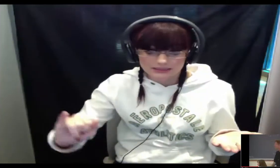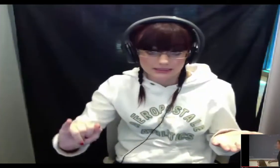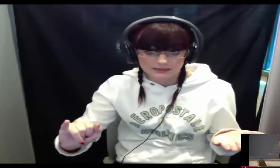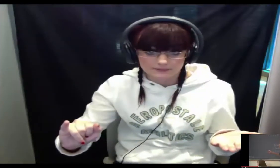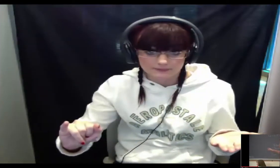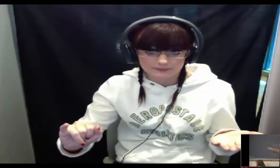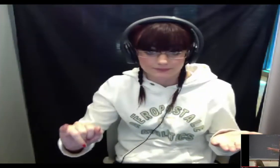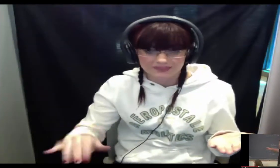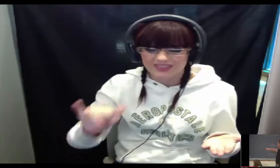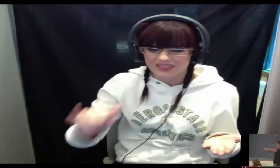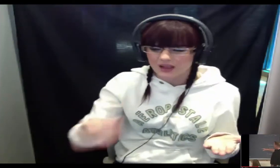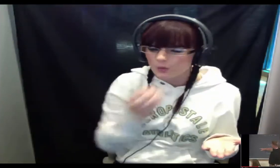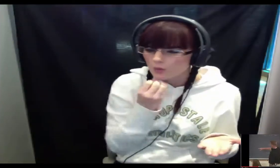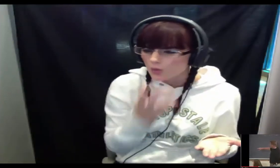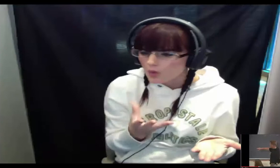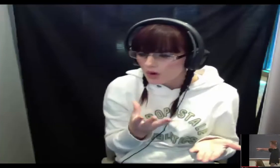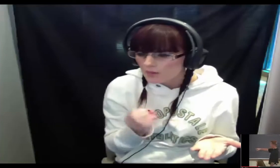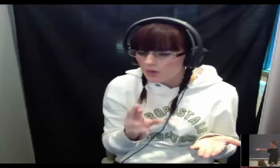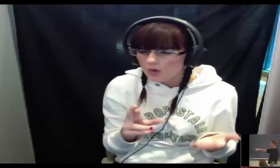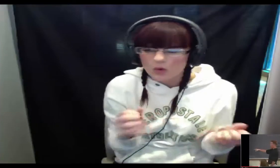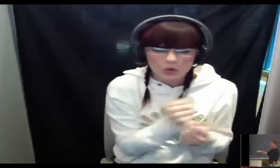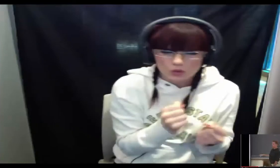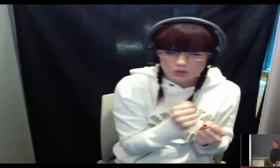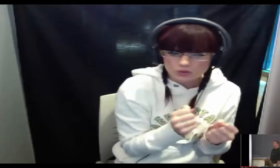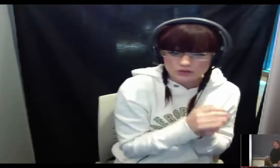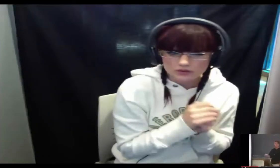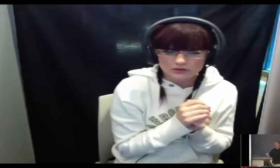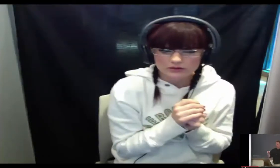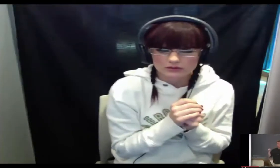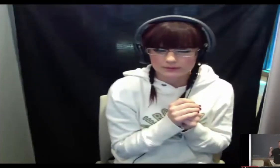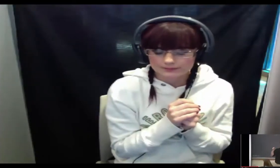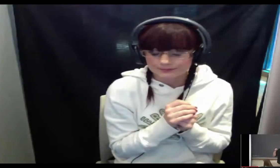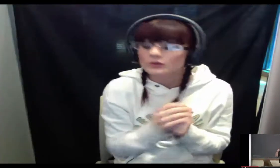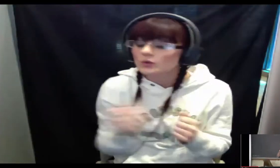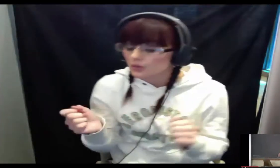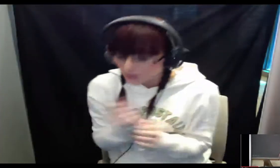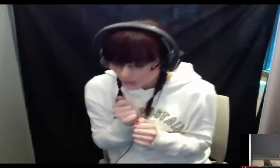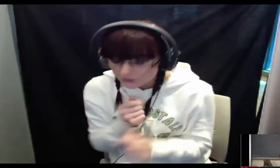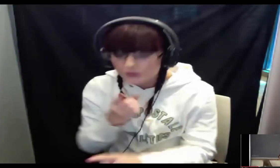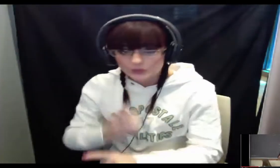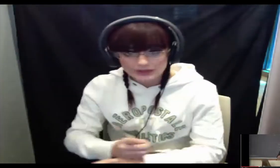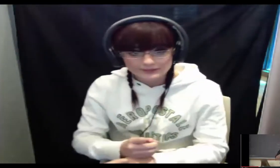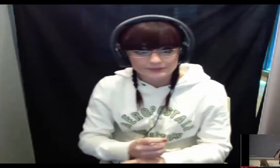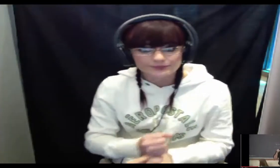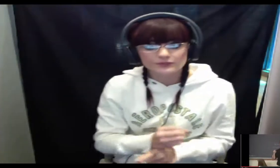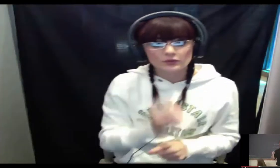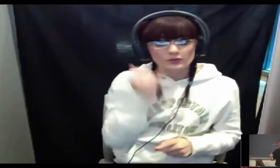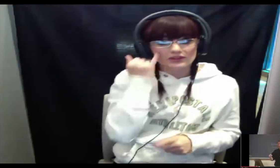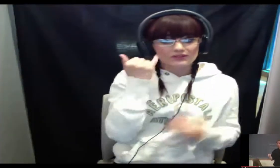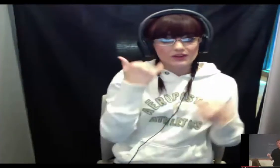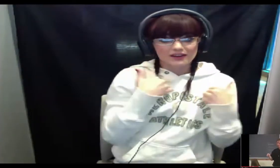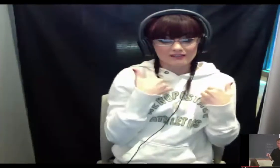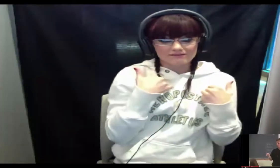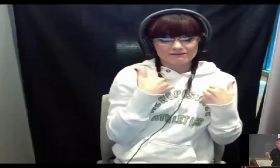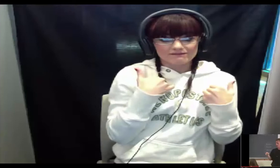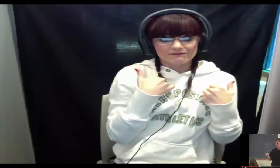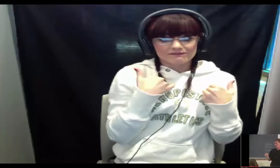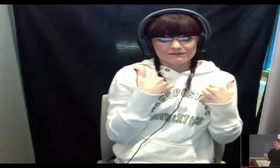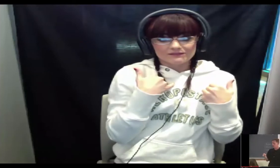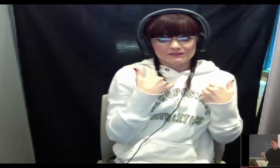Okay. When you take, example, condensation, and you take water from a gas